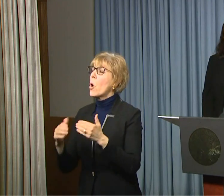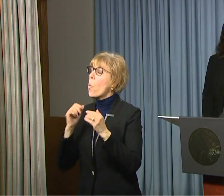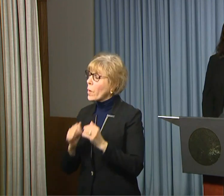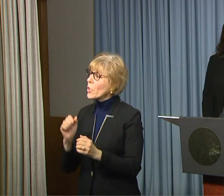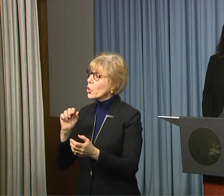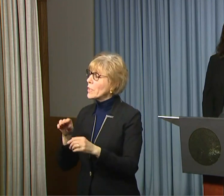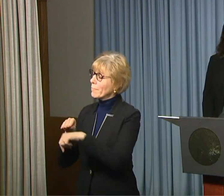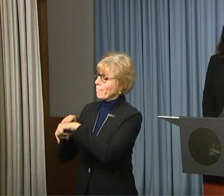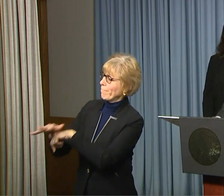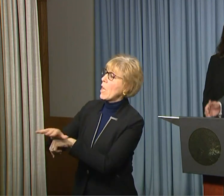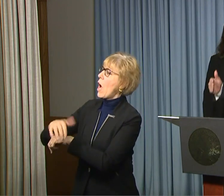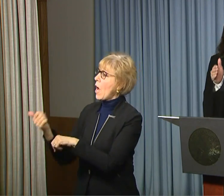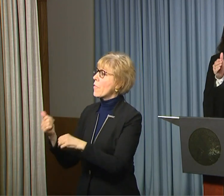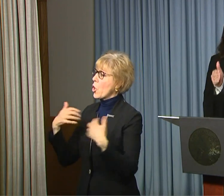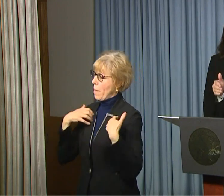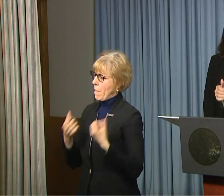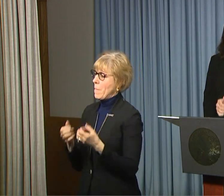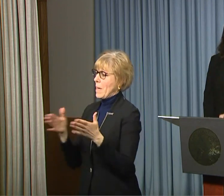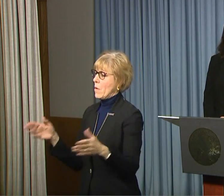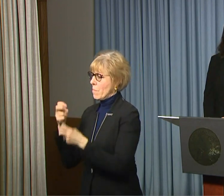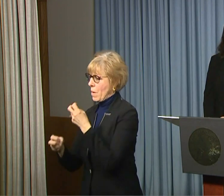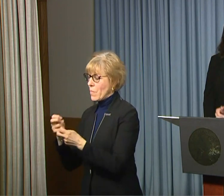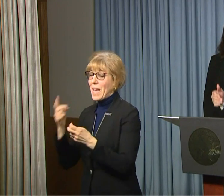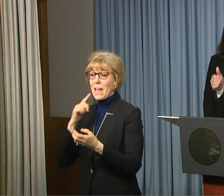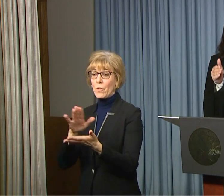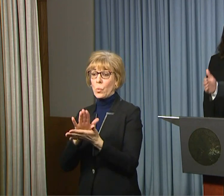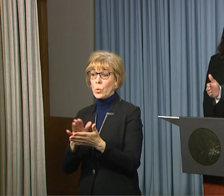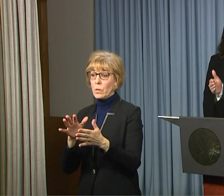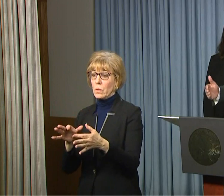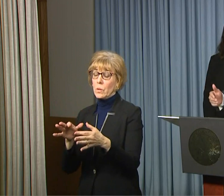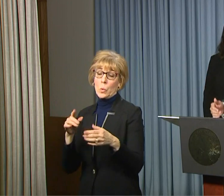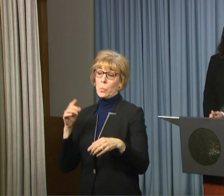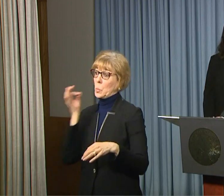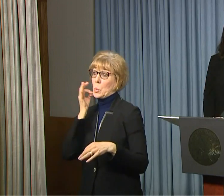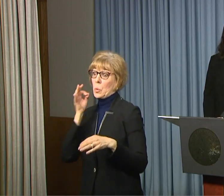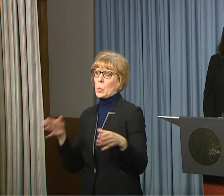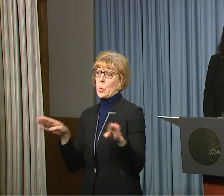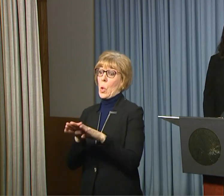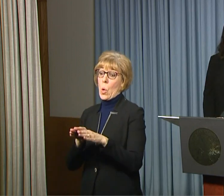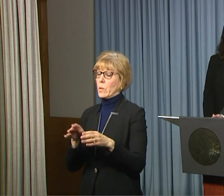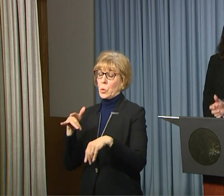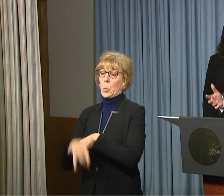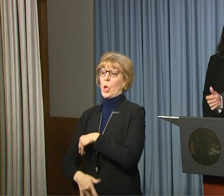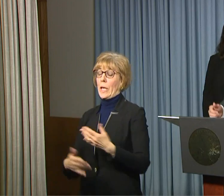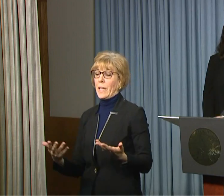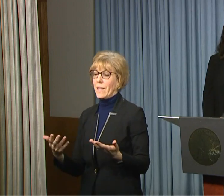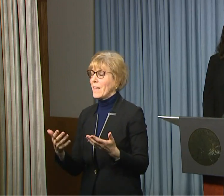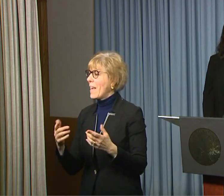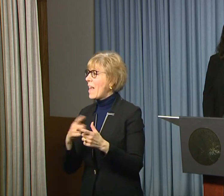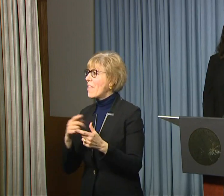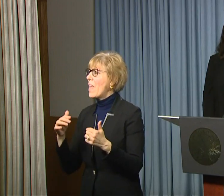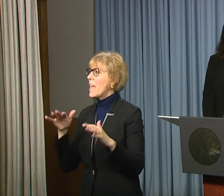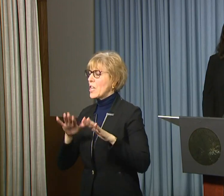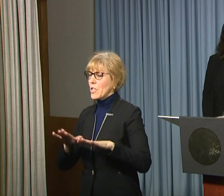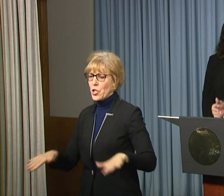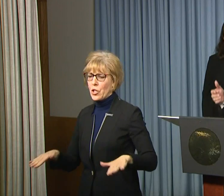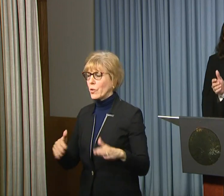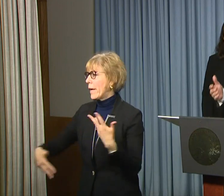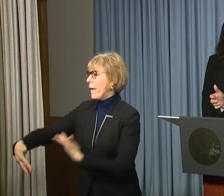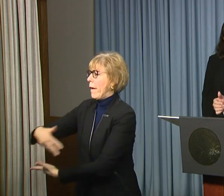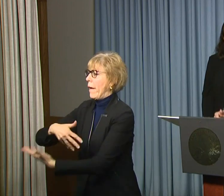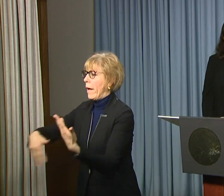health problems. If we close schools too soon, then children could congregate where there's less oversight. If